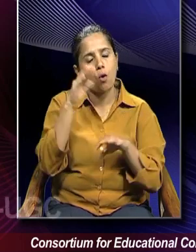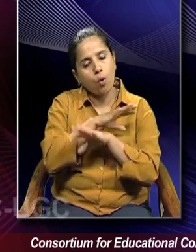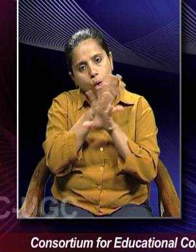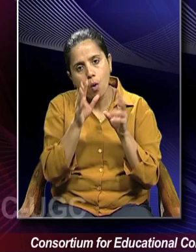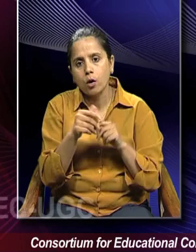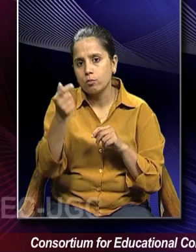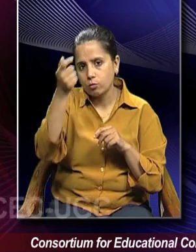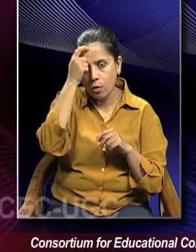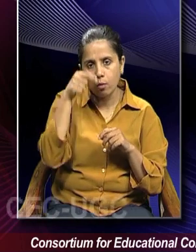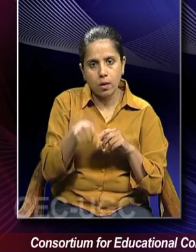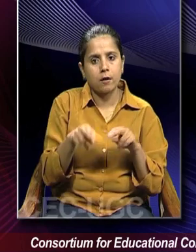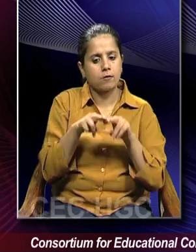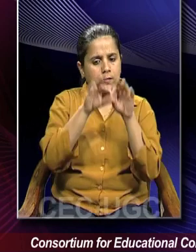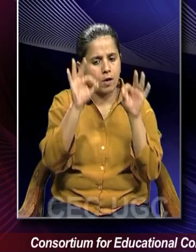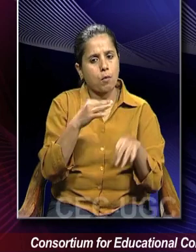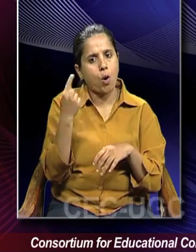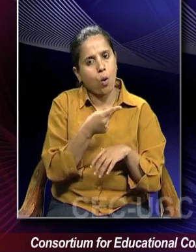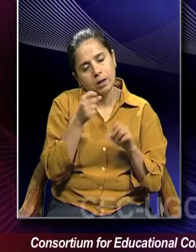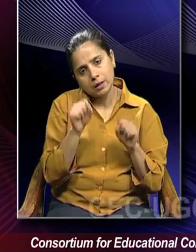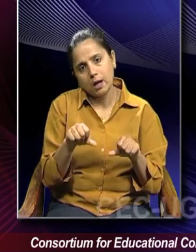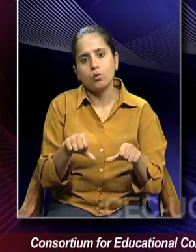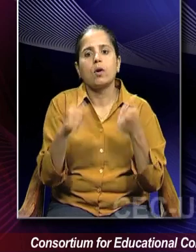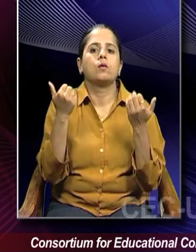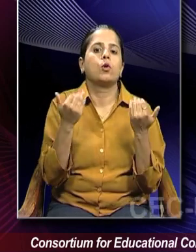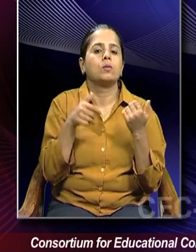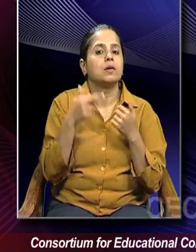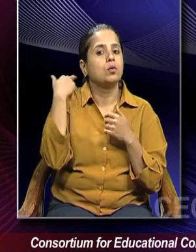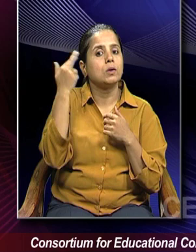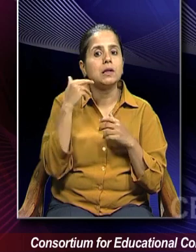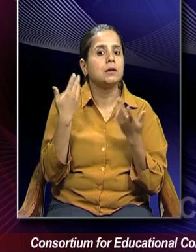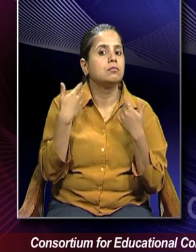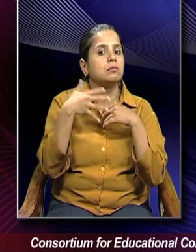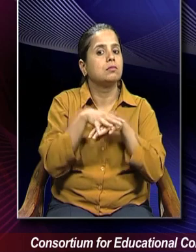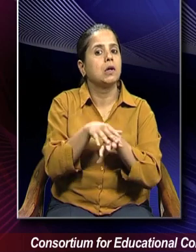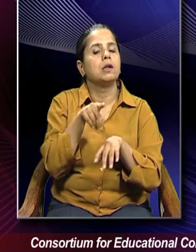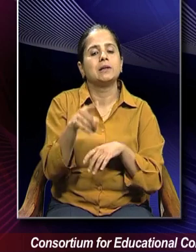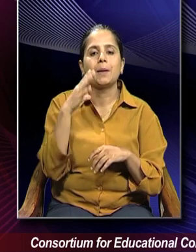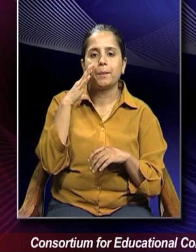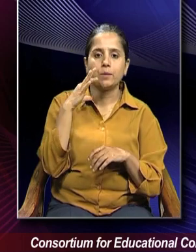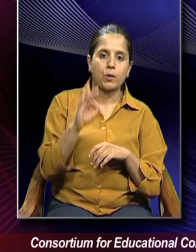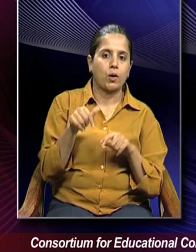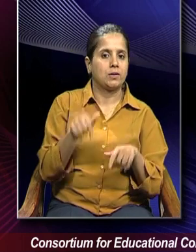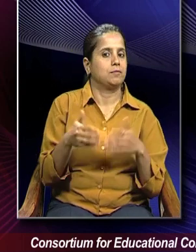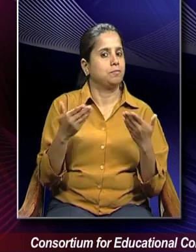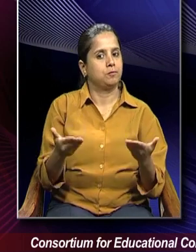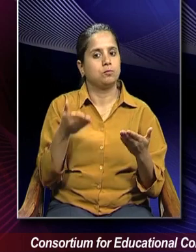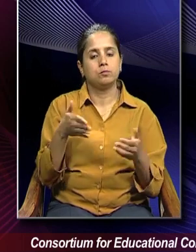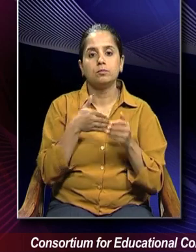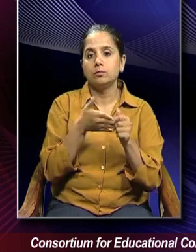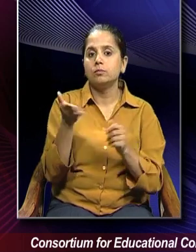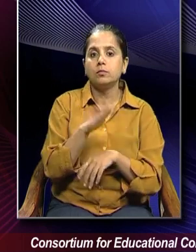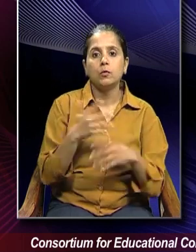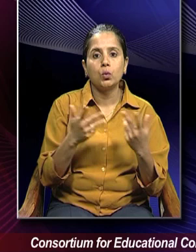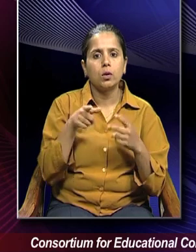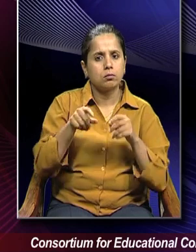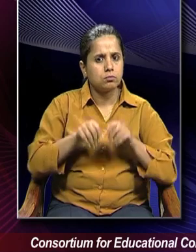problems from this framework only, and that is why integration is very much important here. It is driven by the